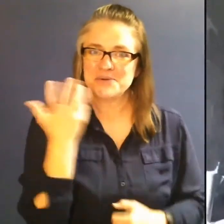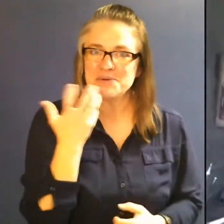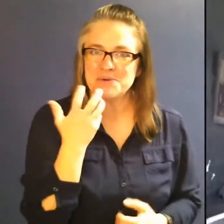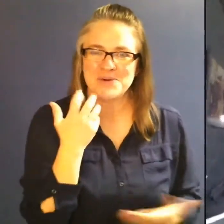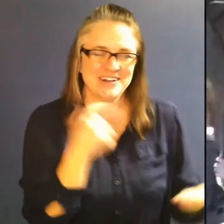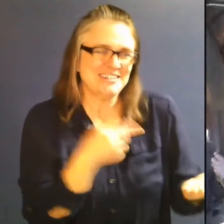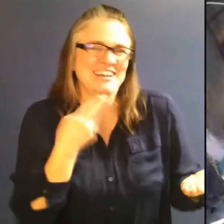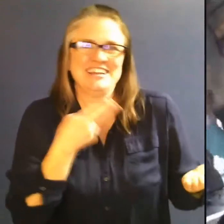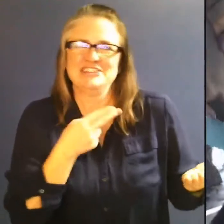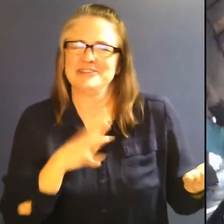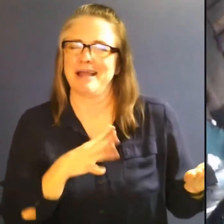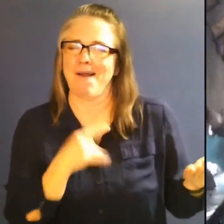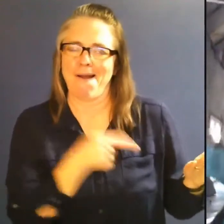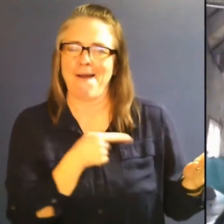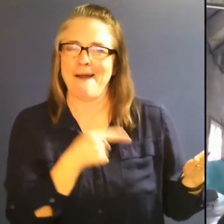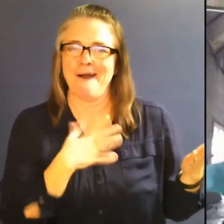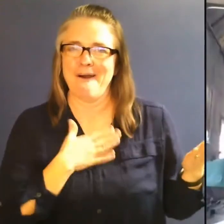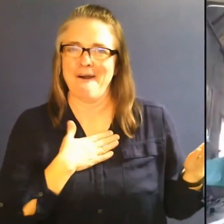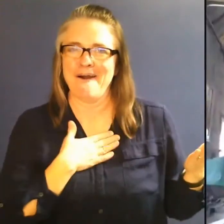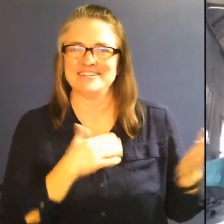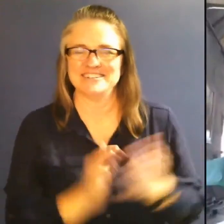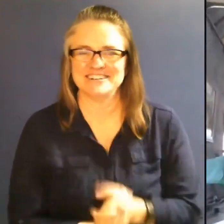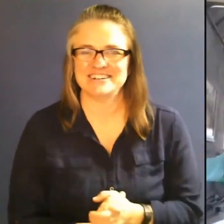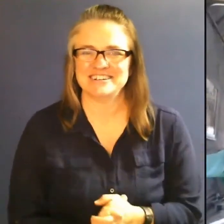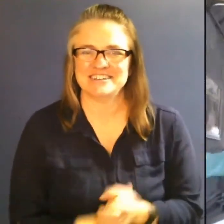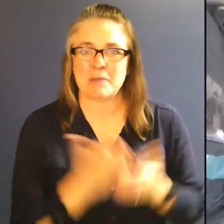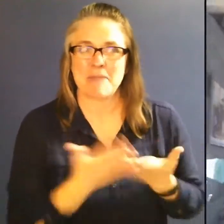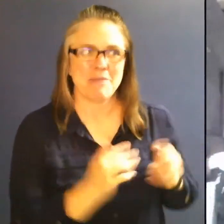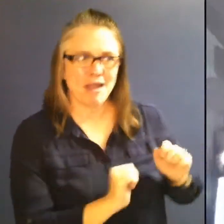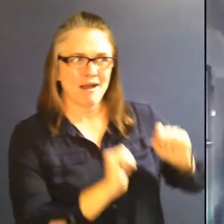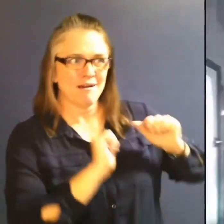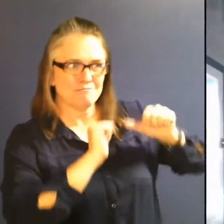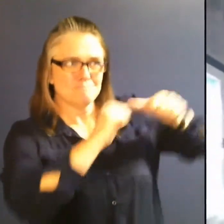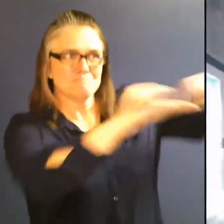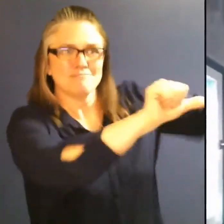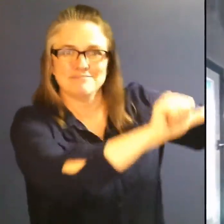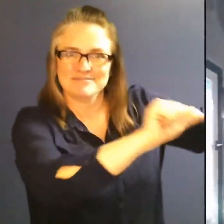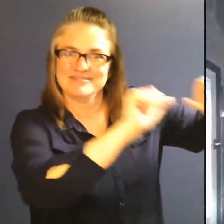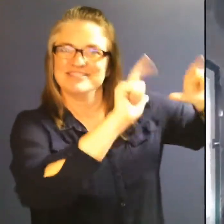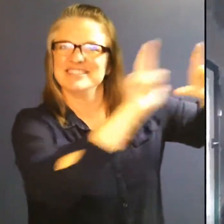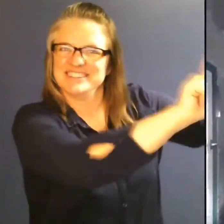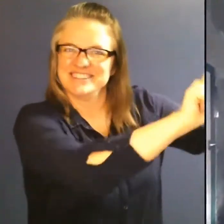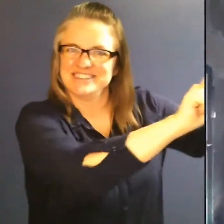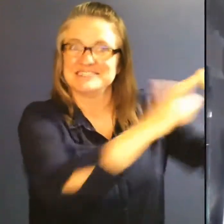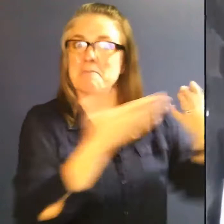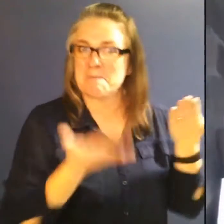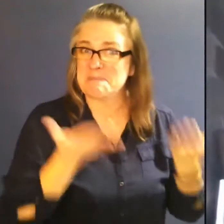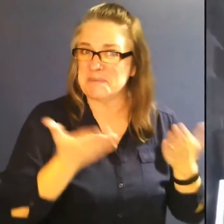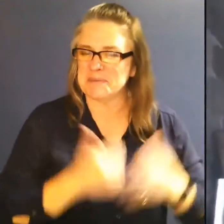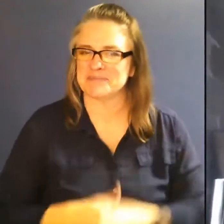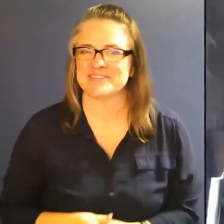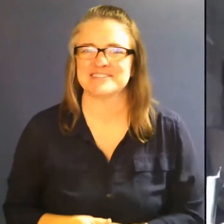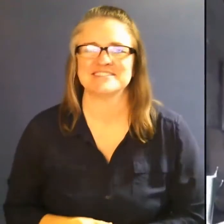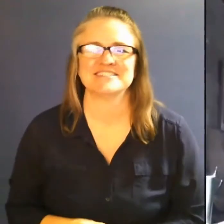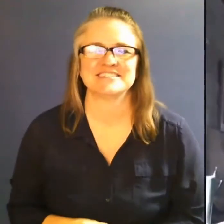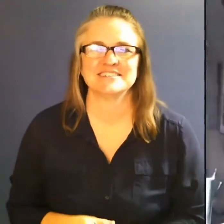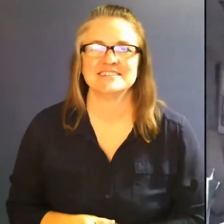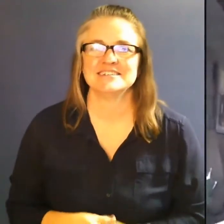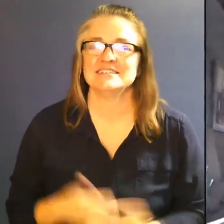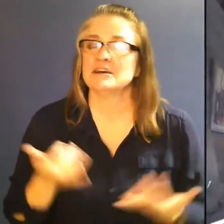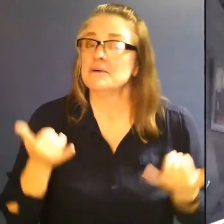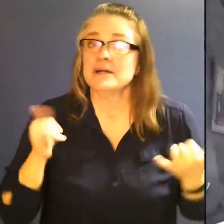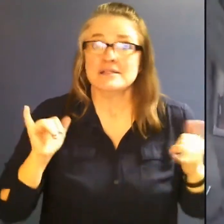there. We ought to put that up. We're going to put that up on the wall here. So that's the maple